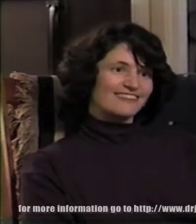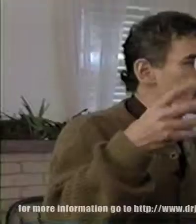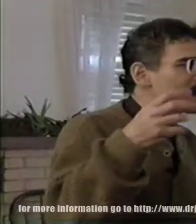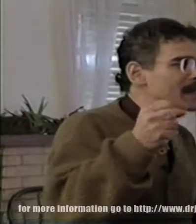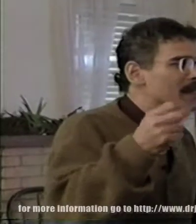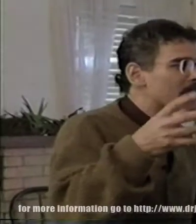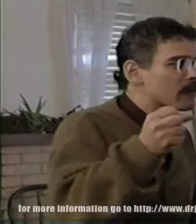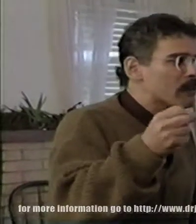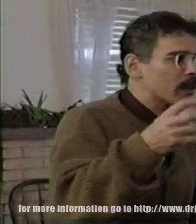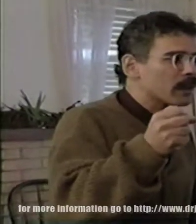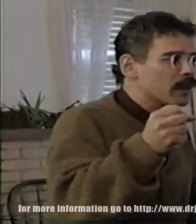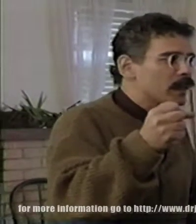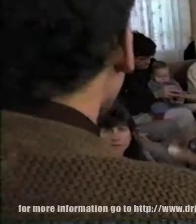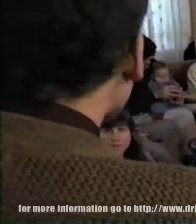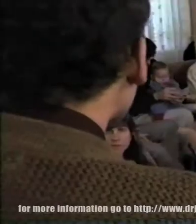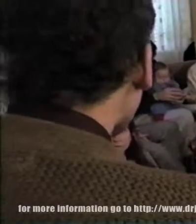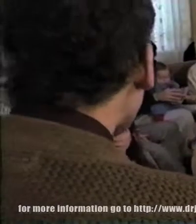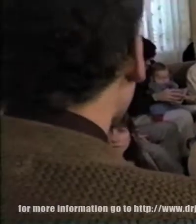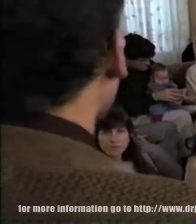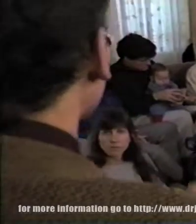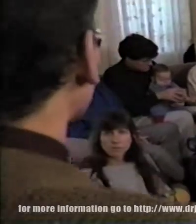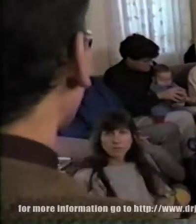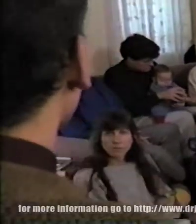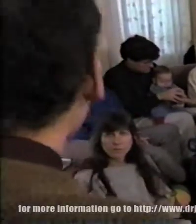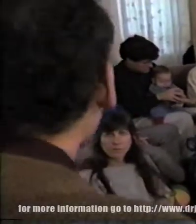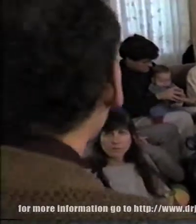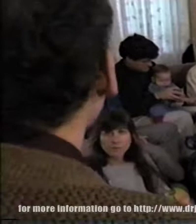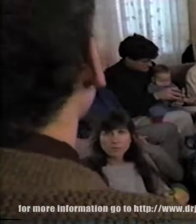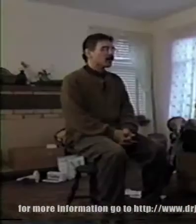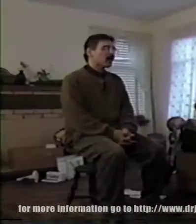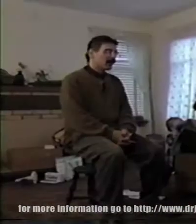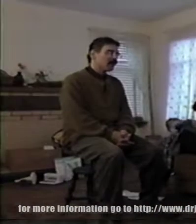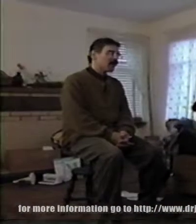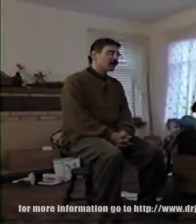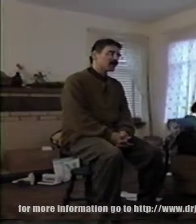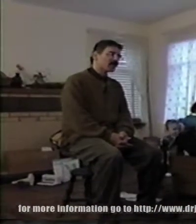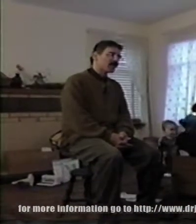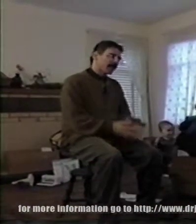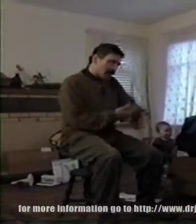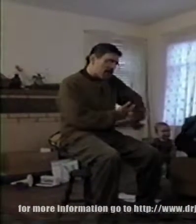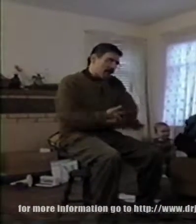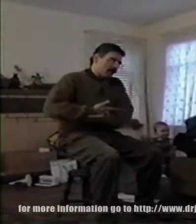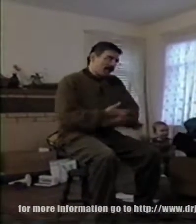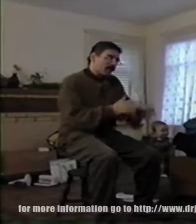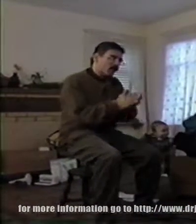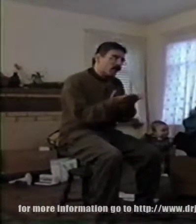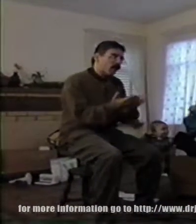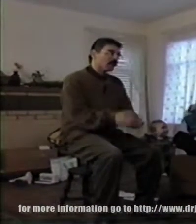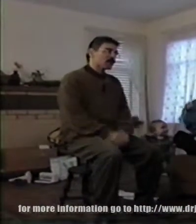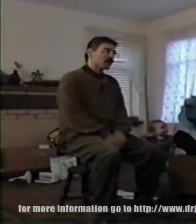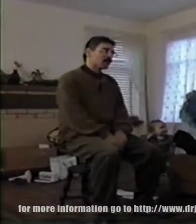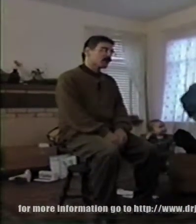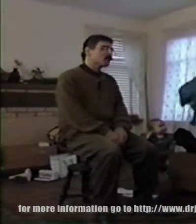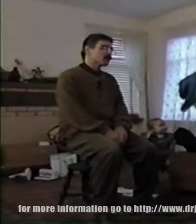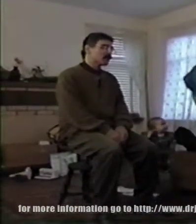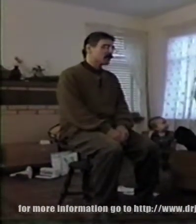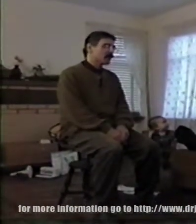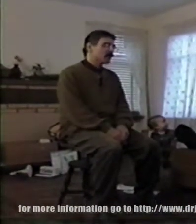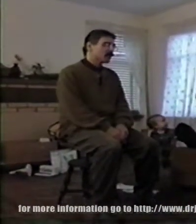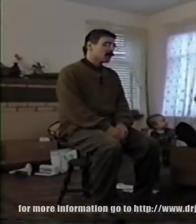Make this sign for Garcia's program's now turning into a phenomenon. In just a few years, he's transcended from teacher to guru.